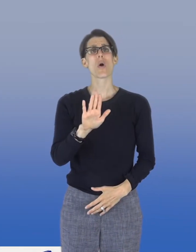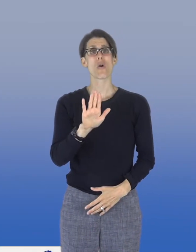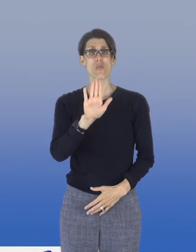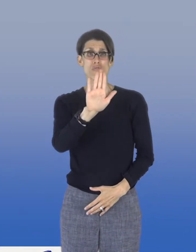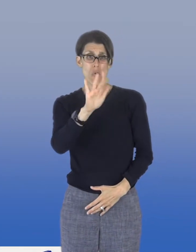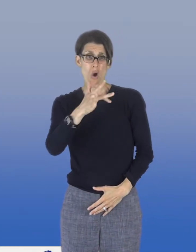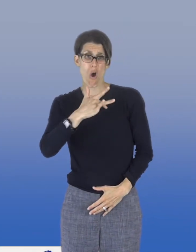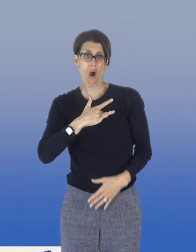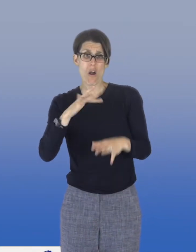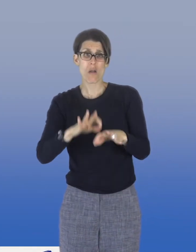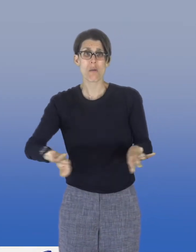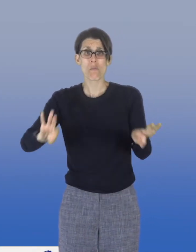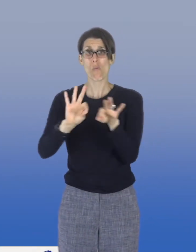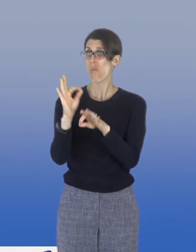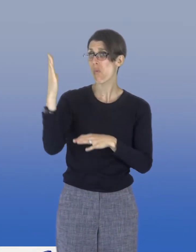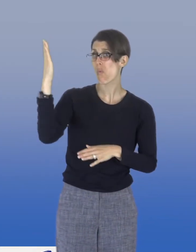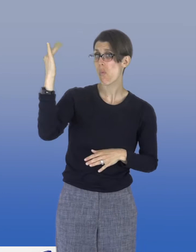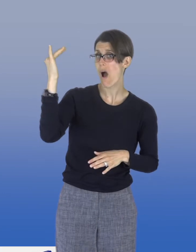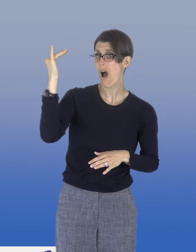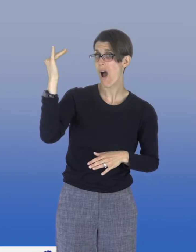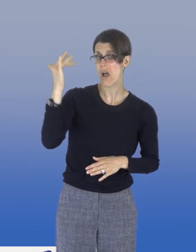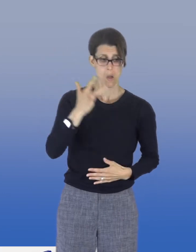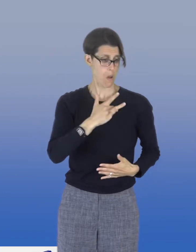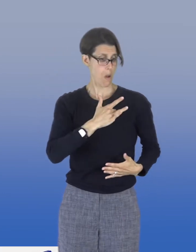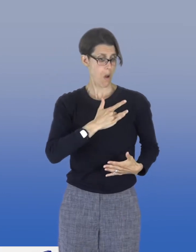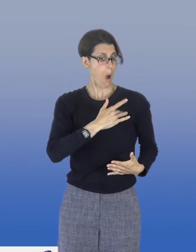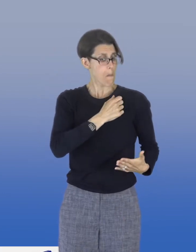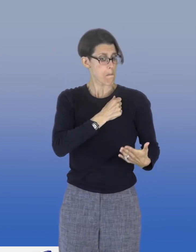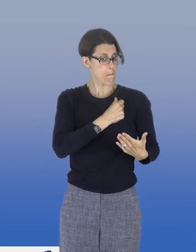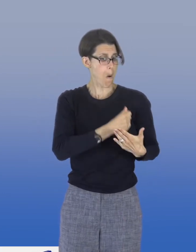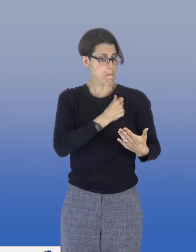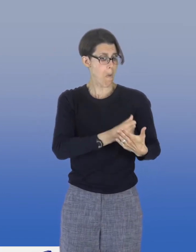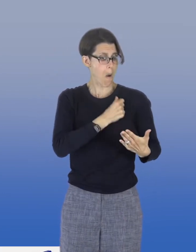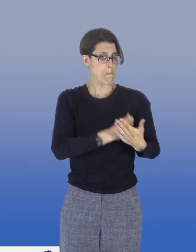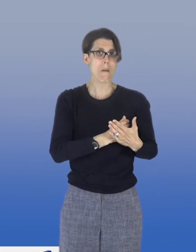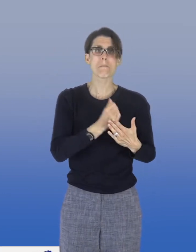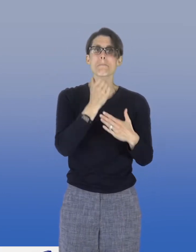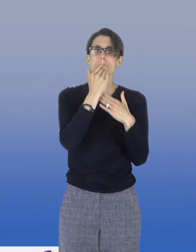Your heart is important because it pumps blood around your body.